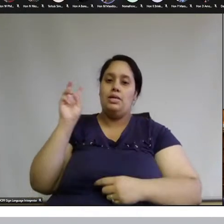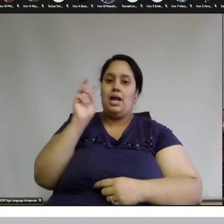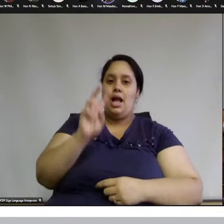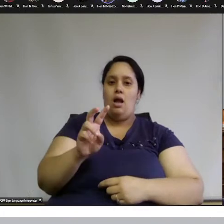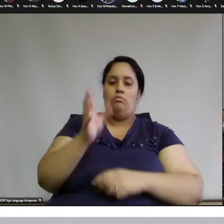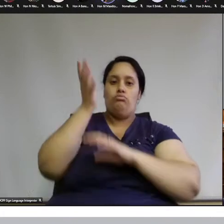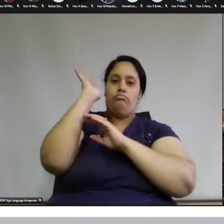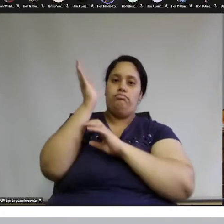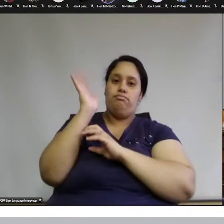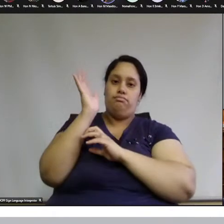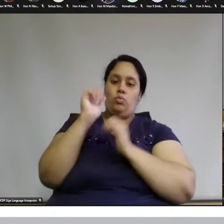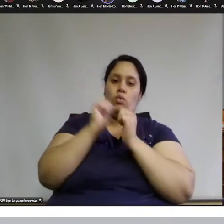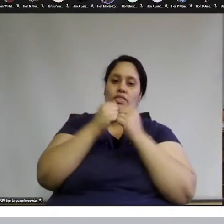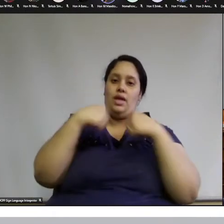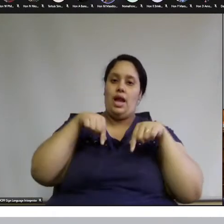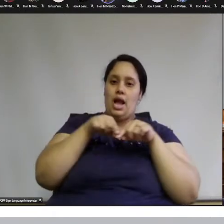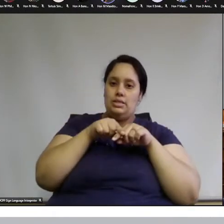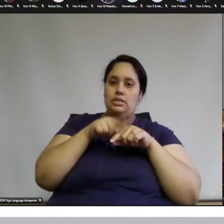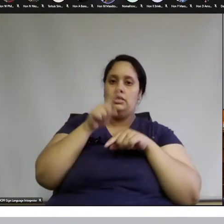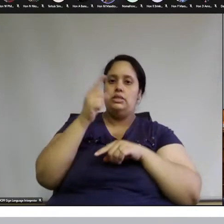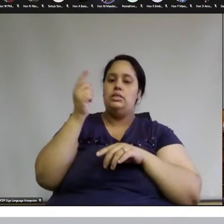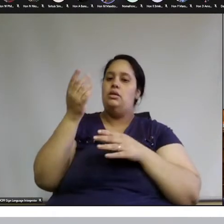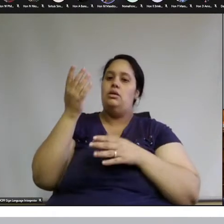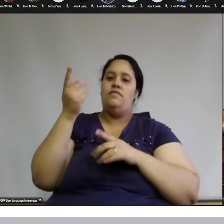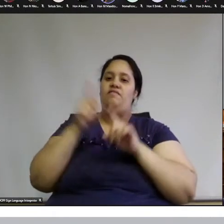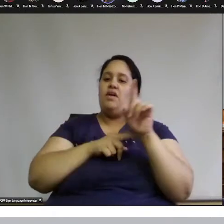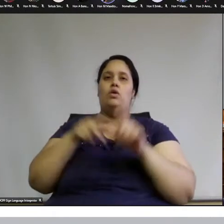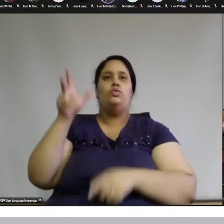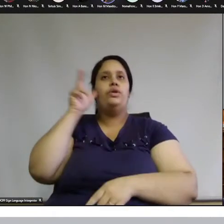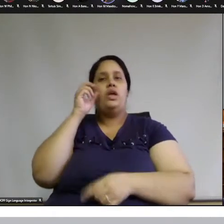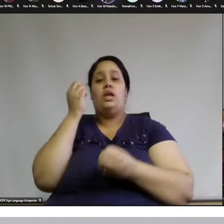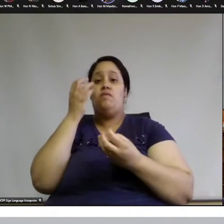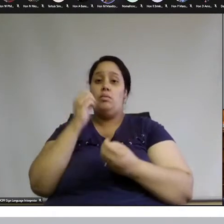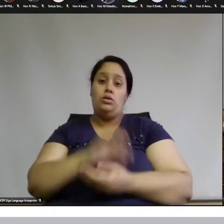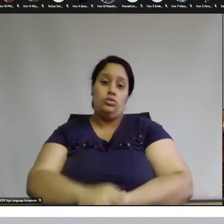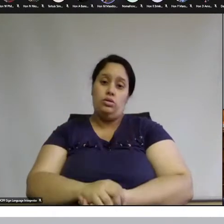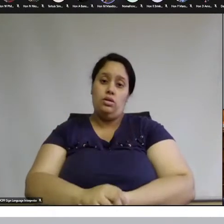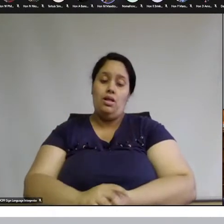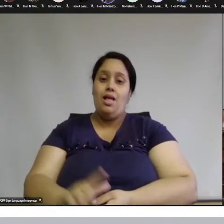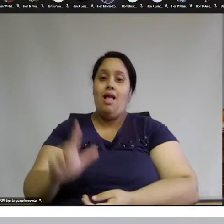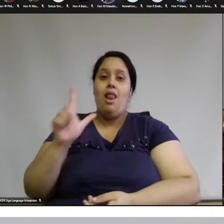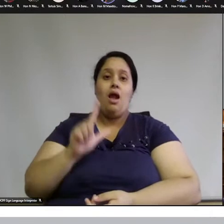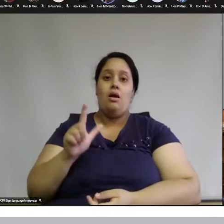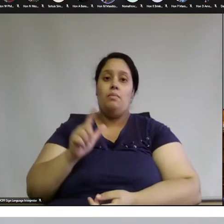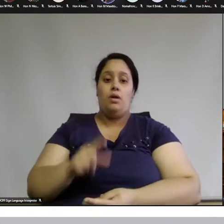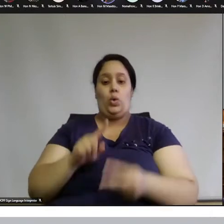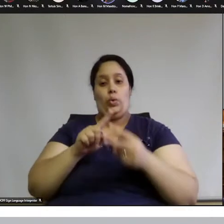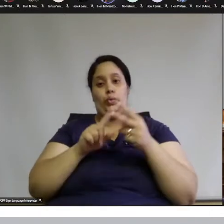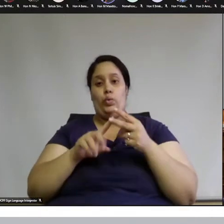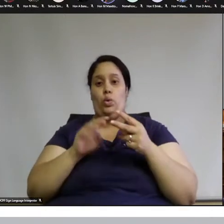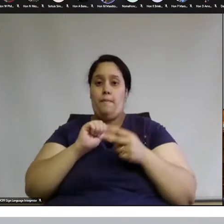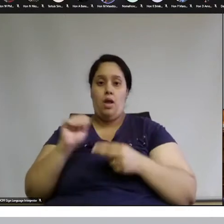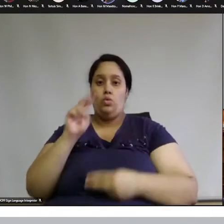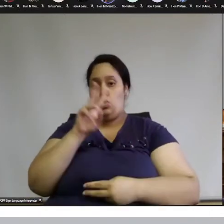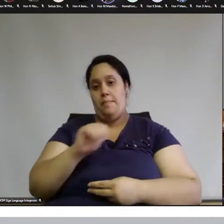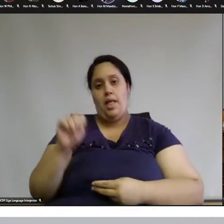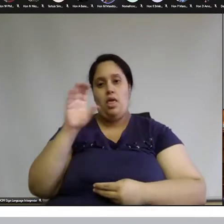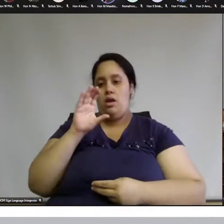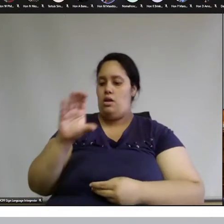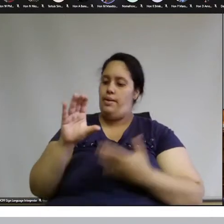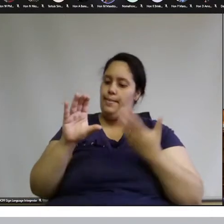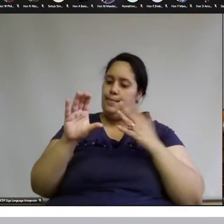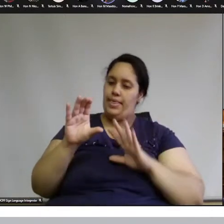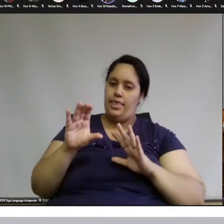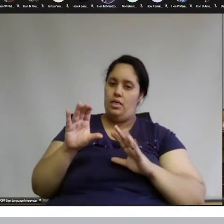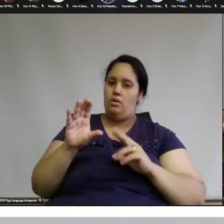find that he's late to hear some of the information. Langeberg, they don't have only 2 million allocated to them. Now